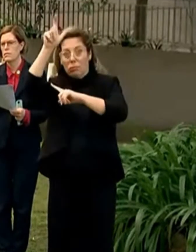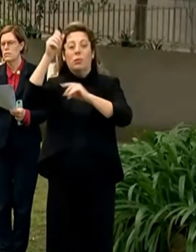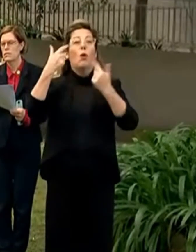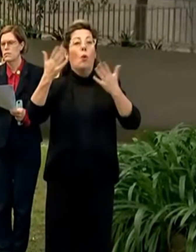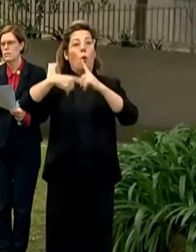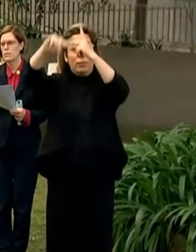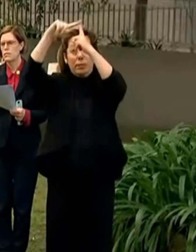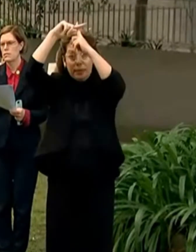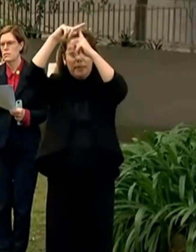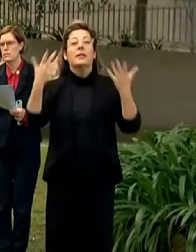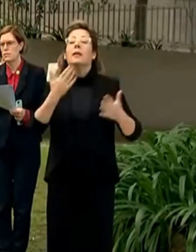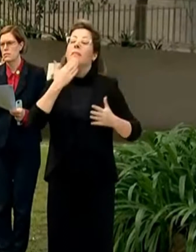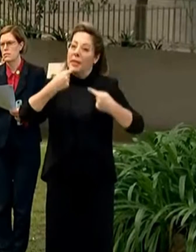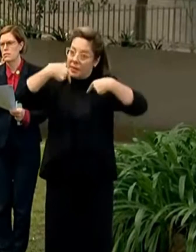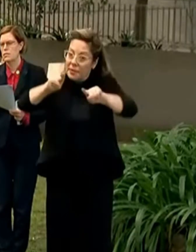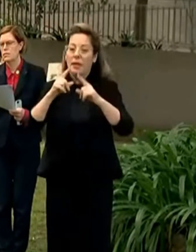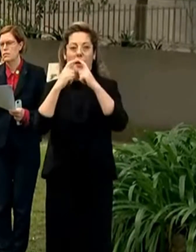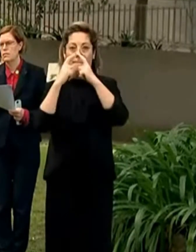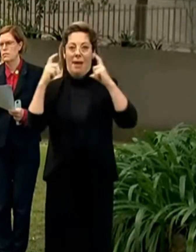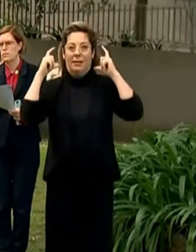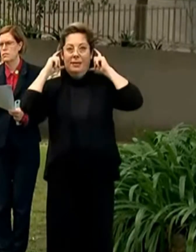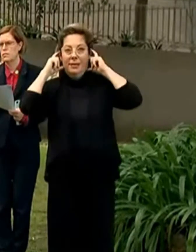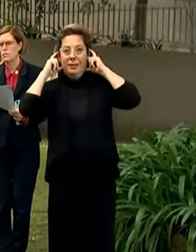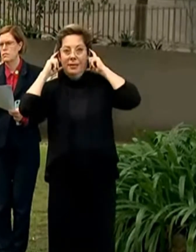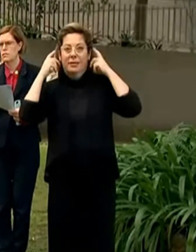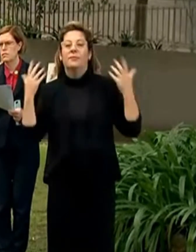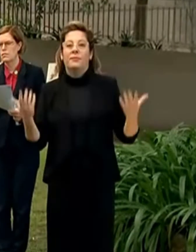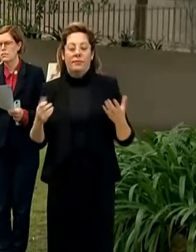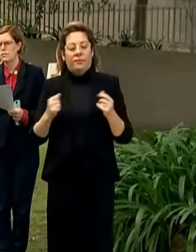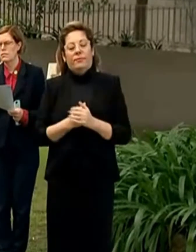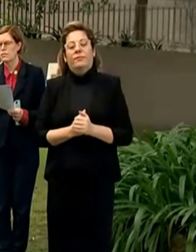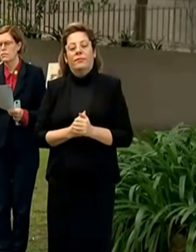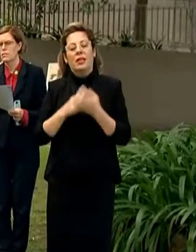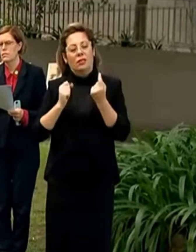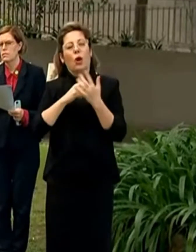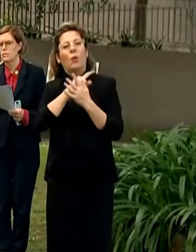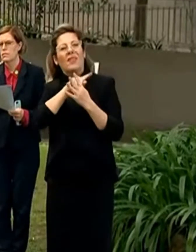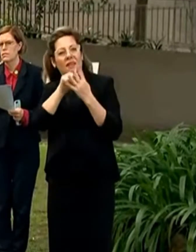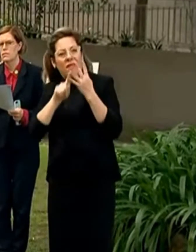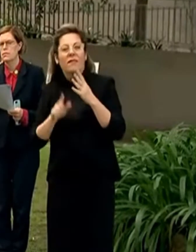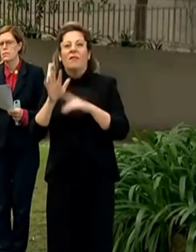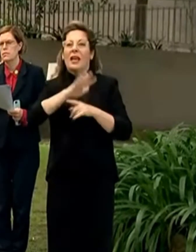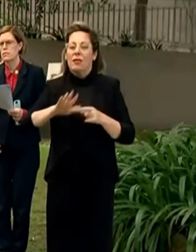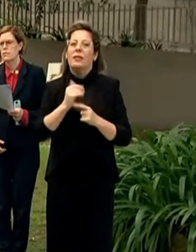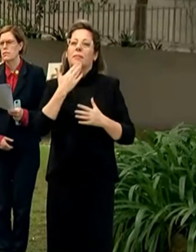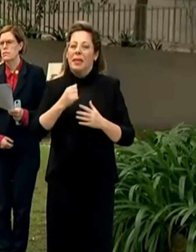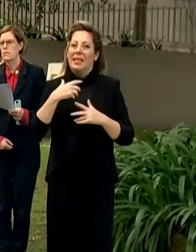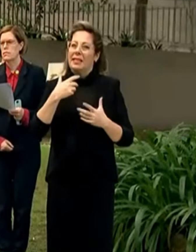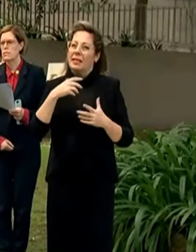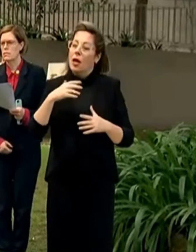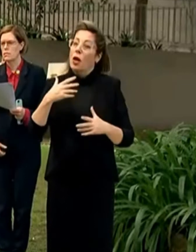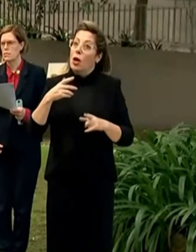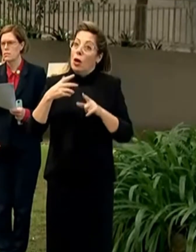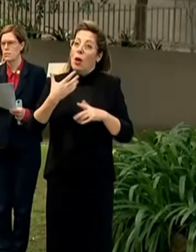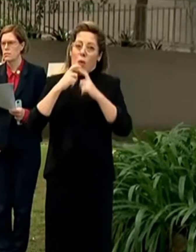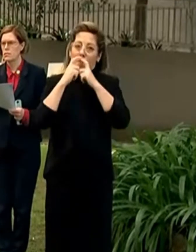of cases, we want you to wear a mask. So they're the 4 key areas where we're strongly recommending people wear masks. I want to stress it's